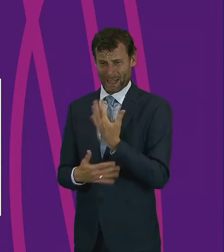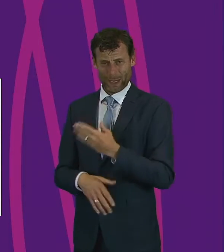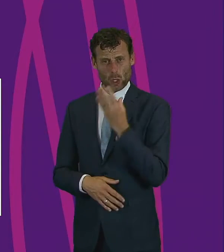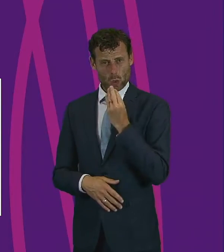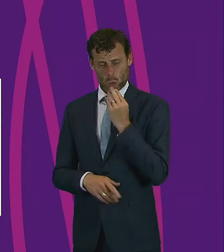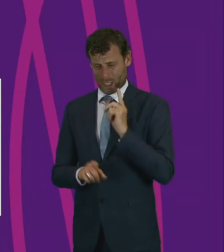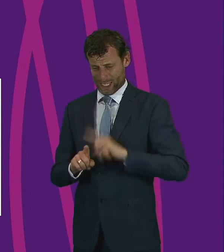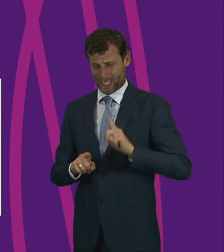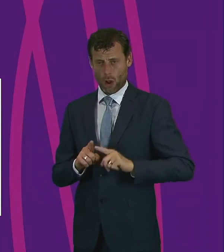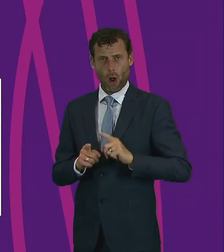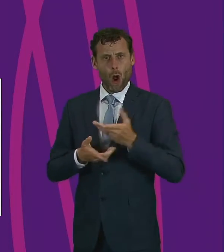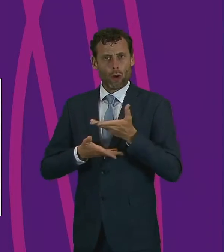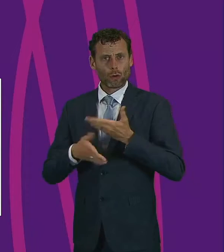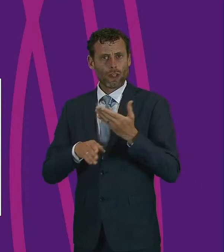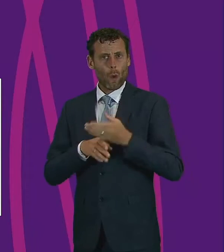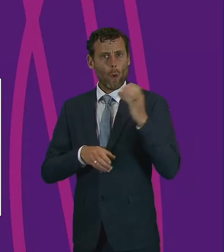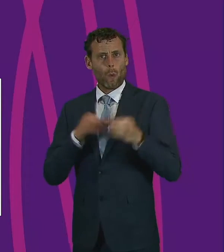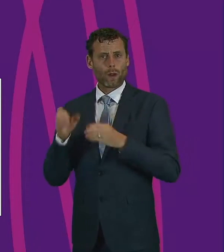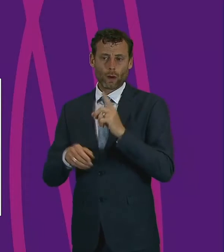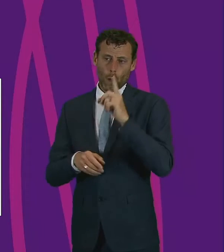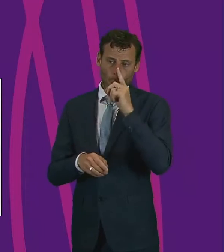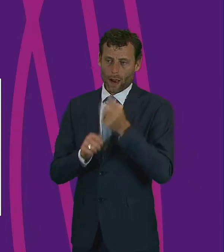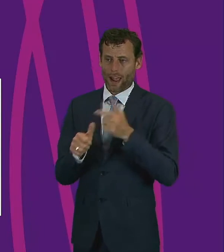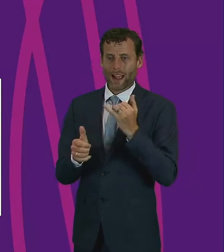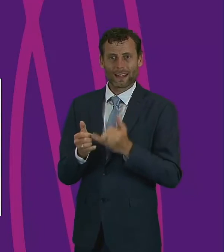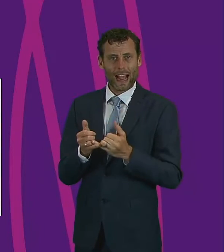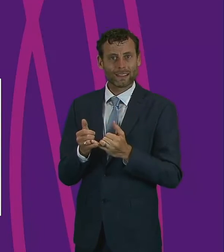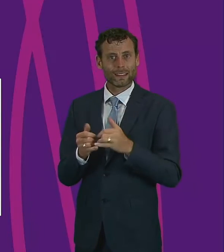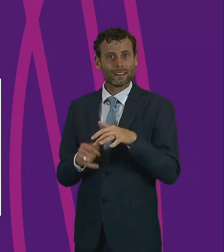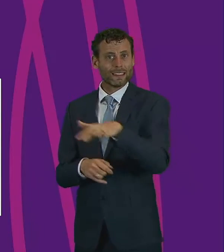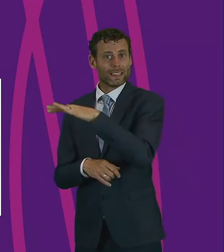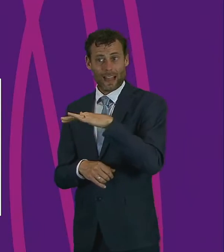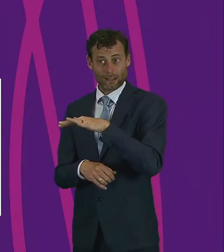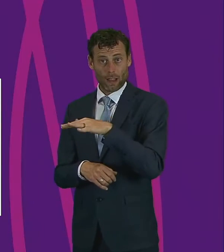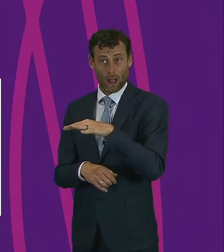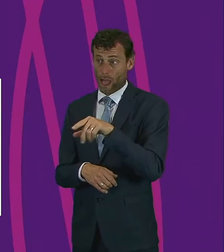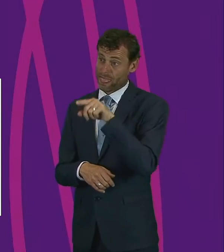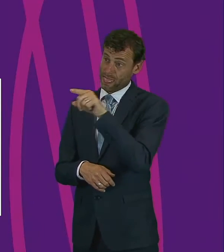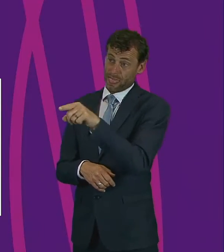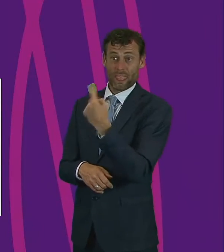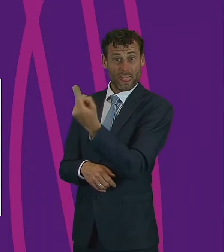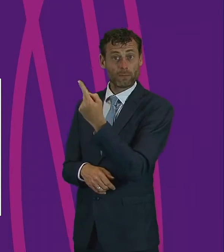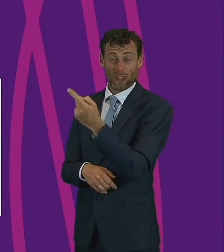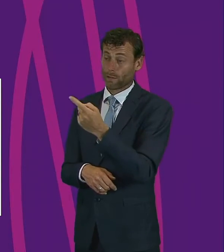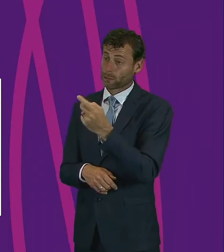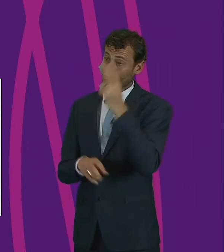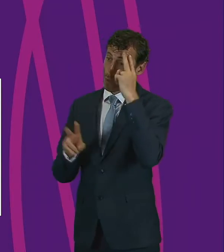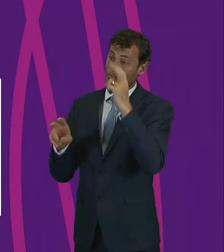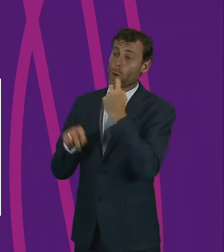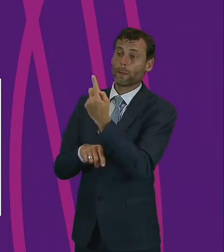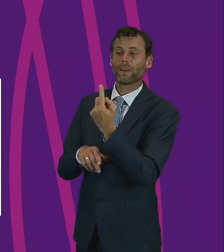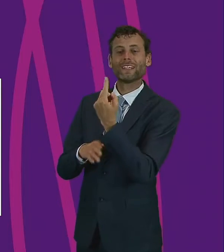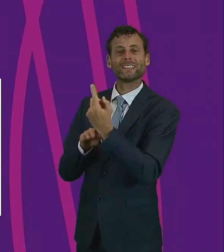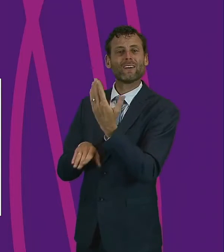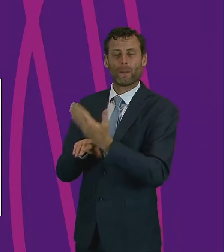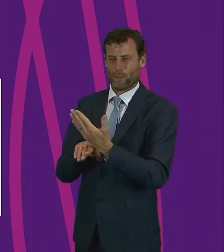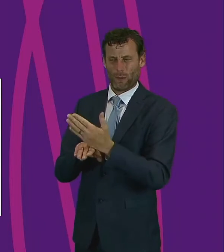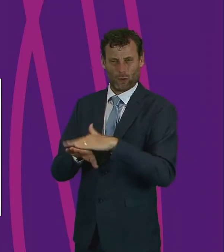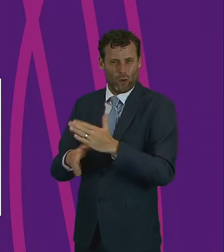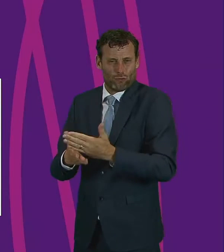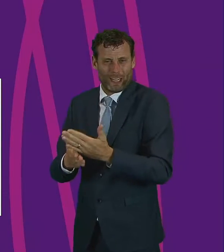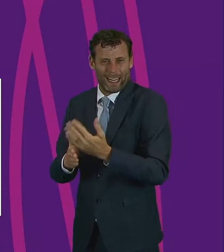in the oil and gas sector, when they're not really self-employed. And I've been trying to help a constituent who rents a very small